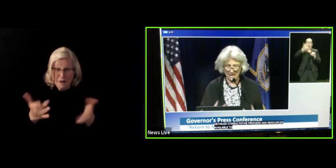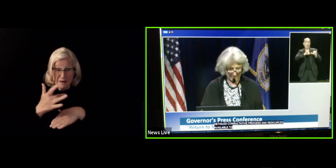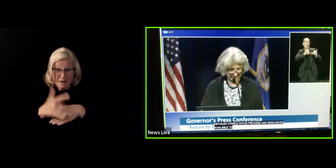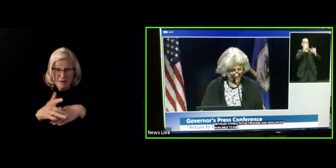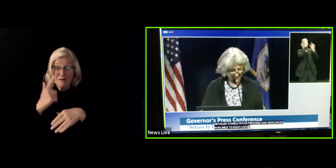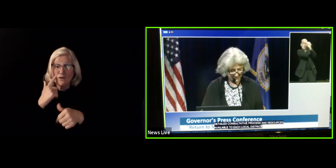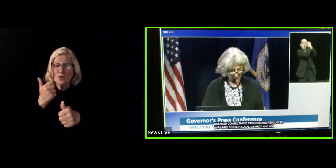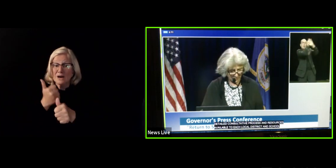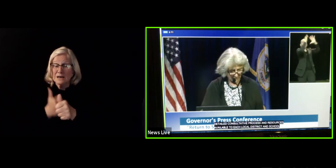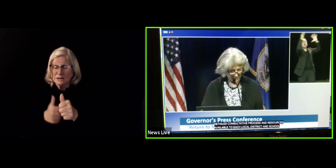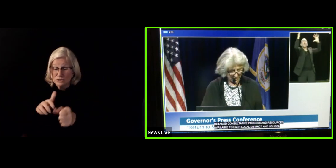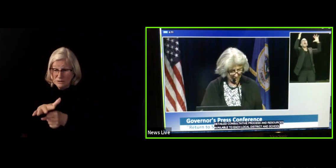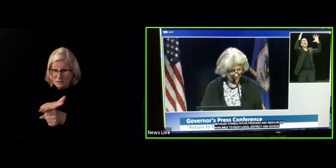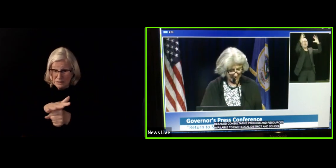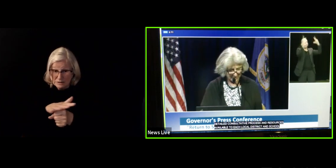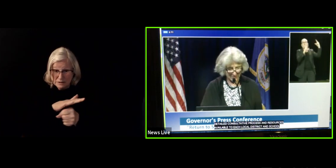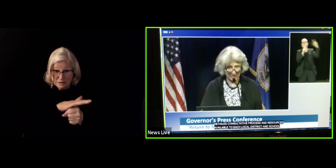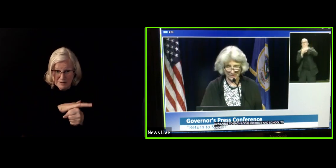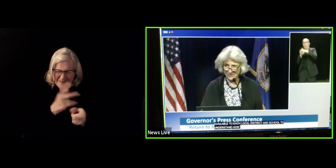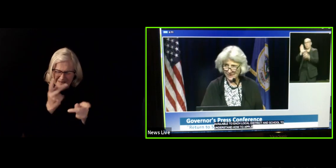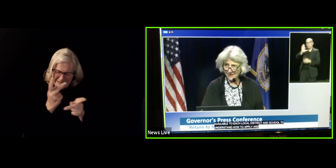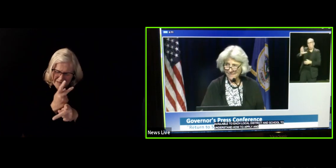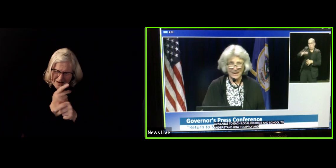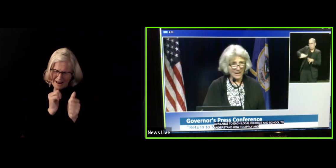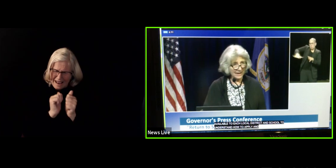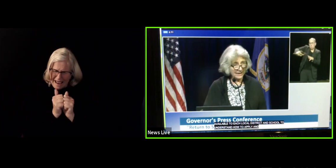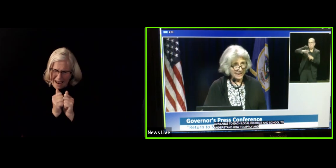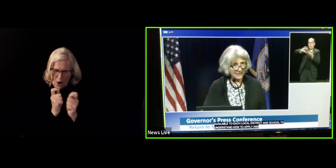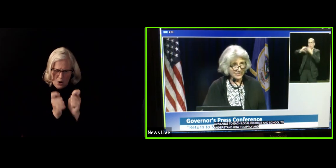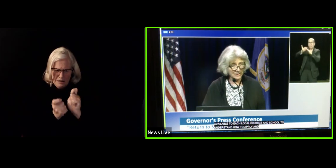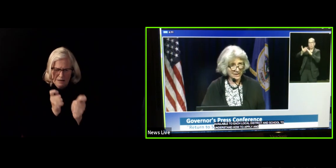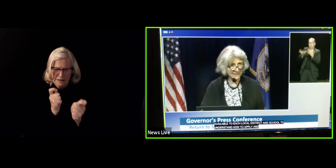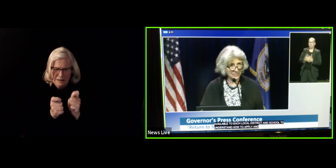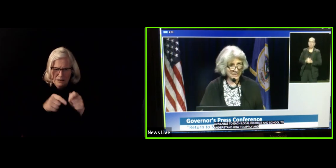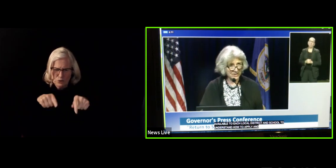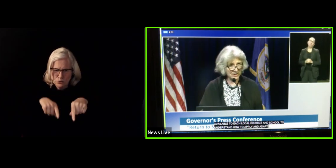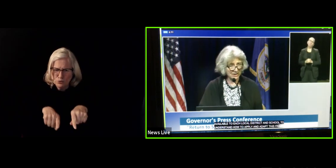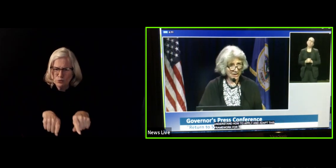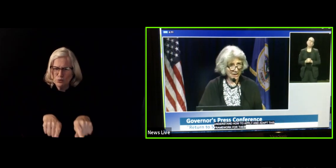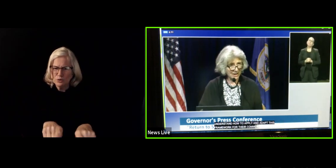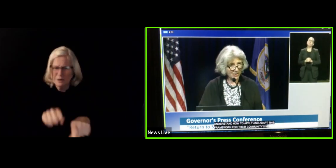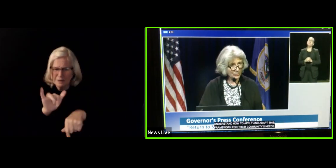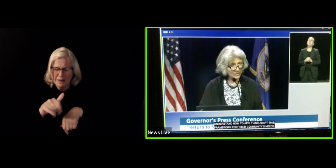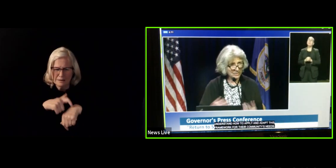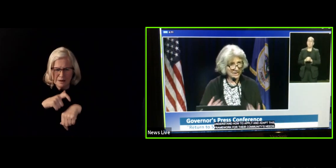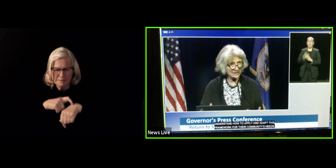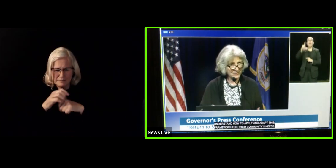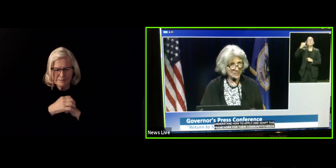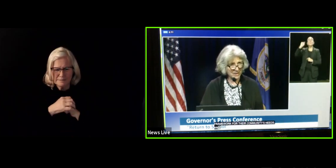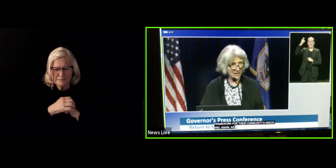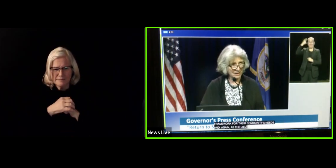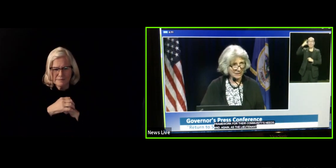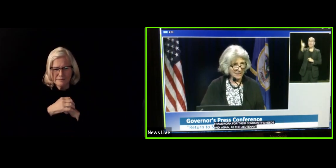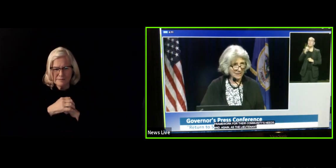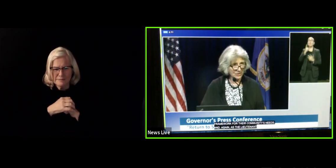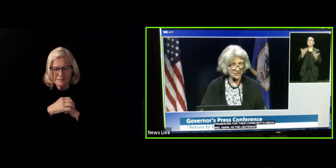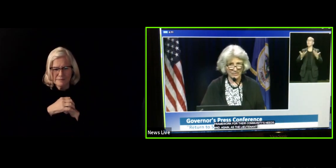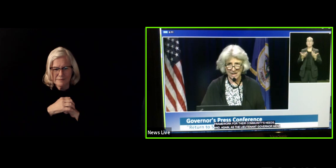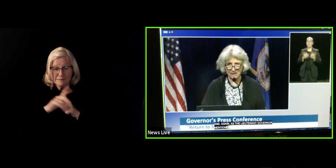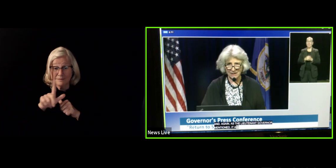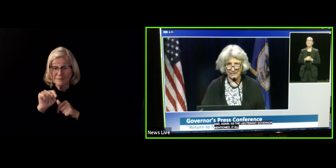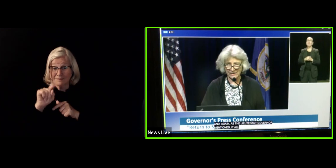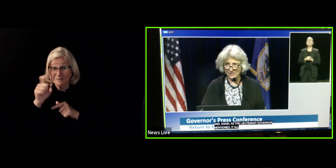apply and adapt this framework for their community's needs. And again, as the Lieutenant Governor mentioned, it all really begins by acknowledging